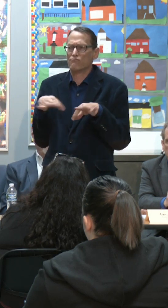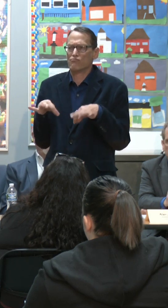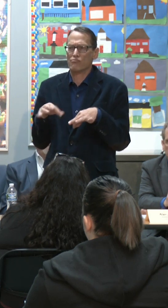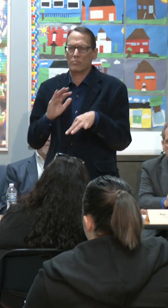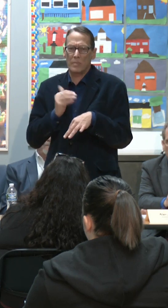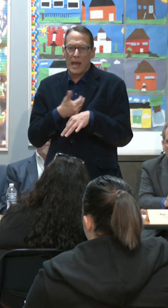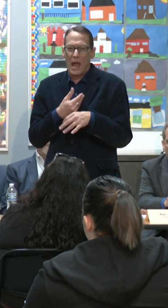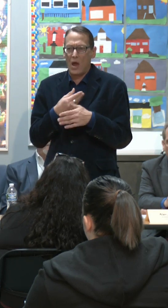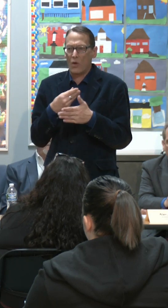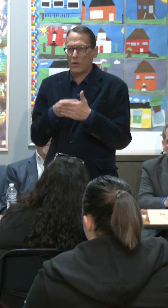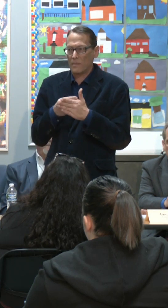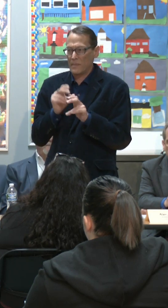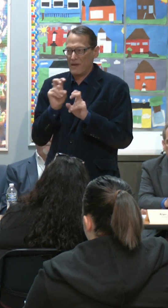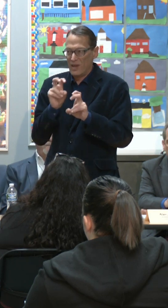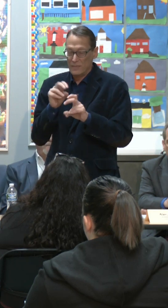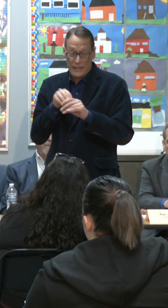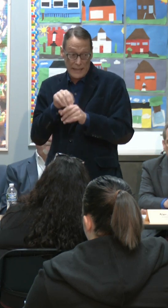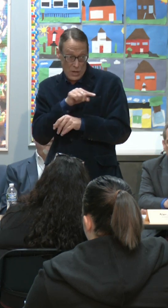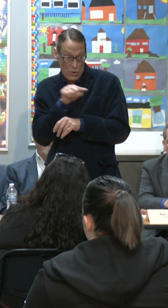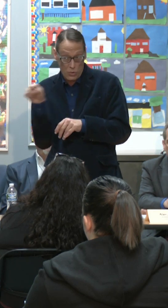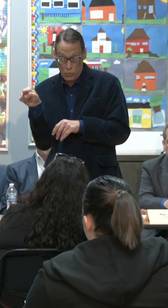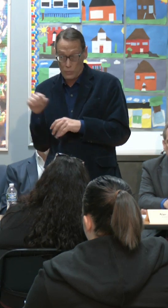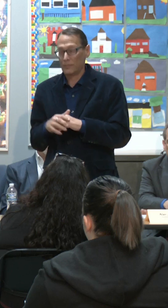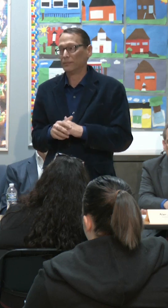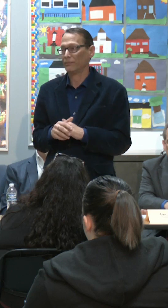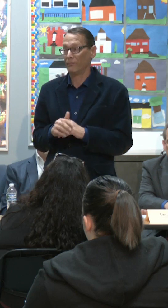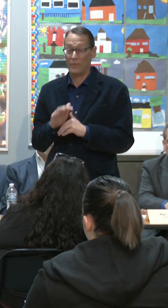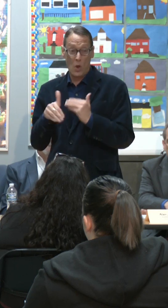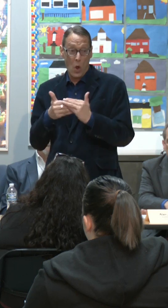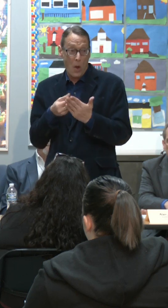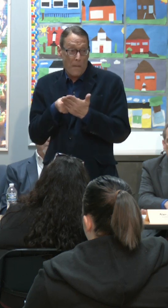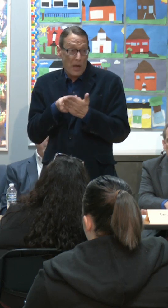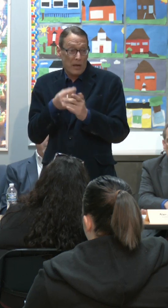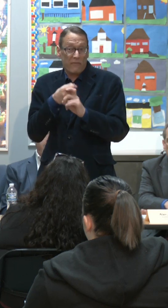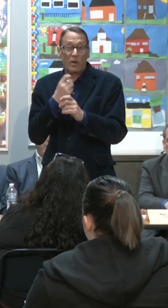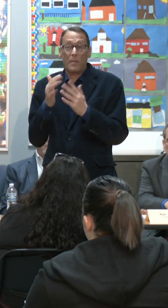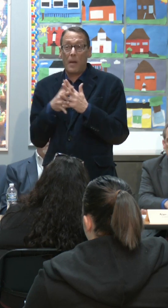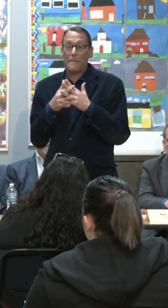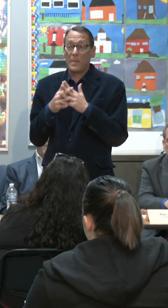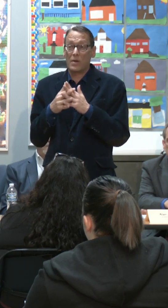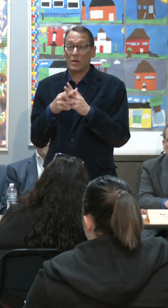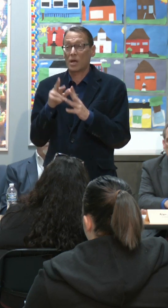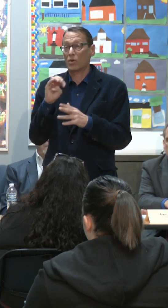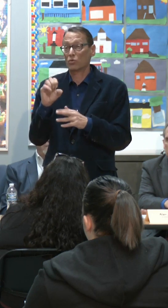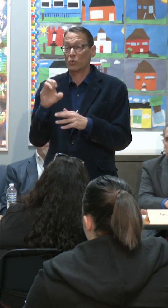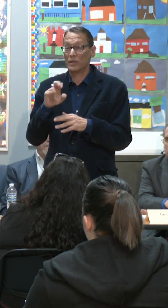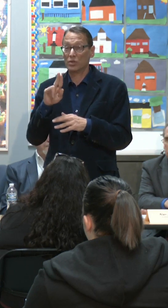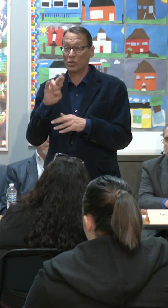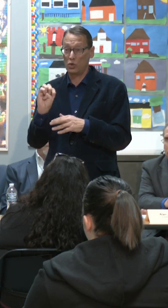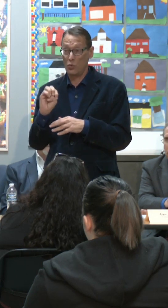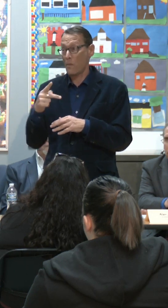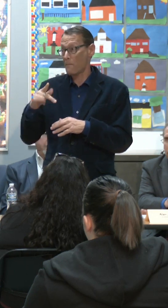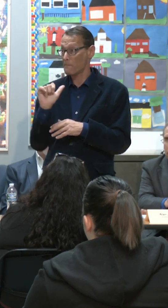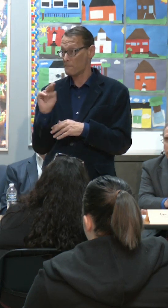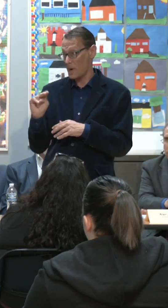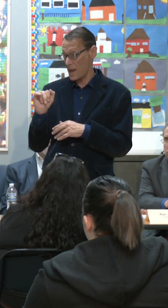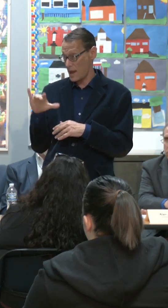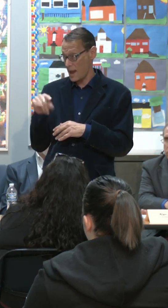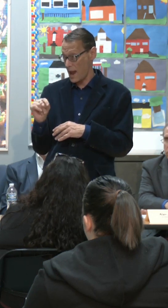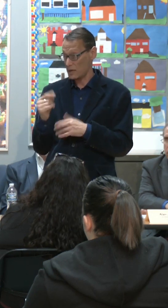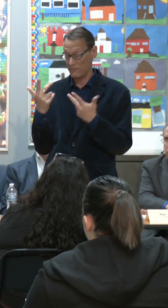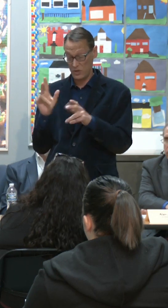and more. We are supporting workers in every way we can who were fired or under attack. We joined the St. Louis